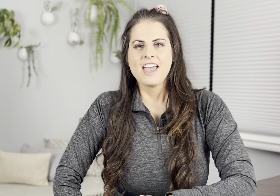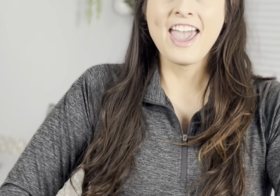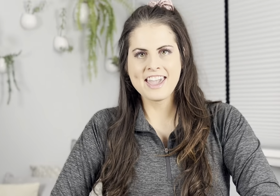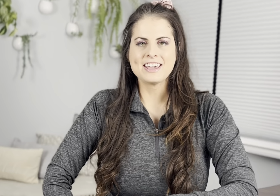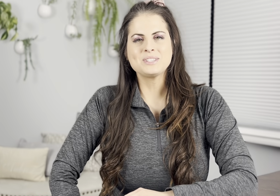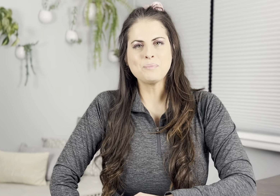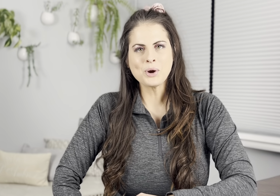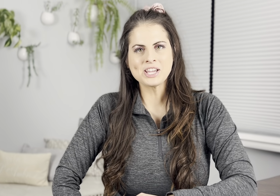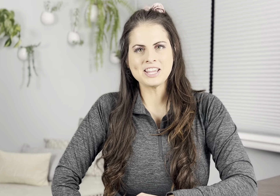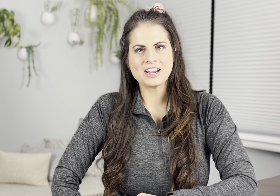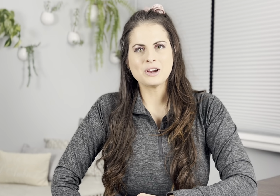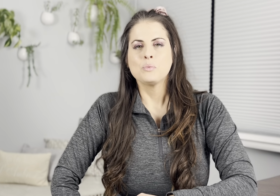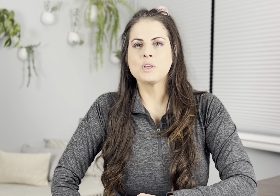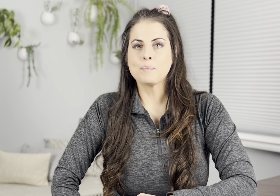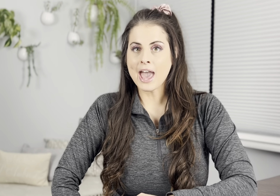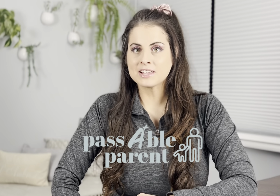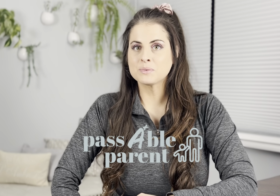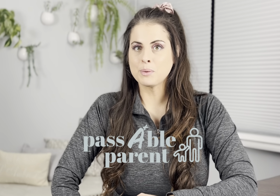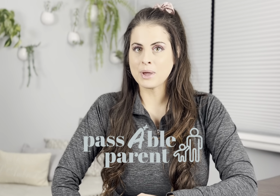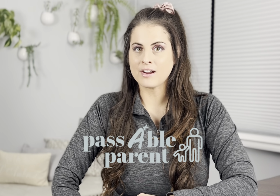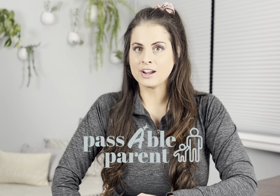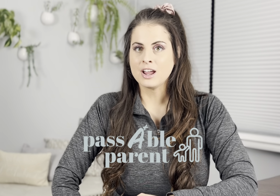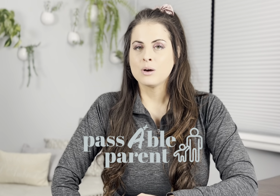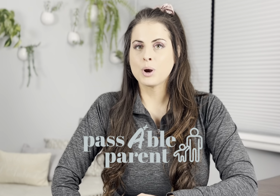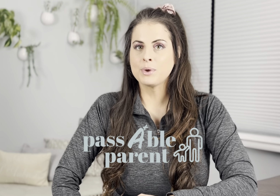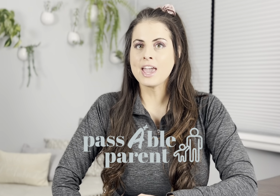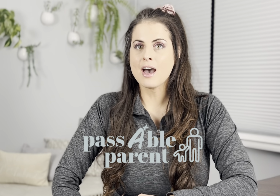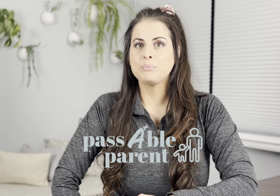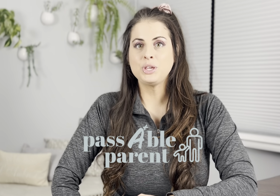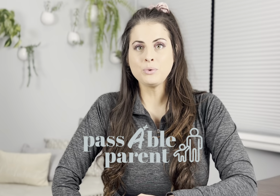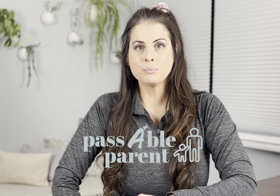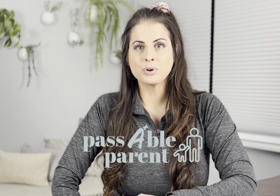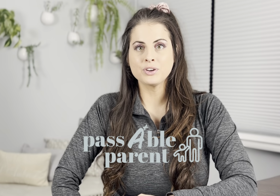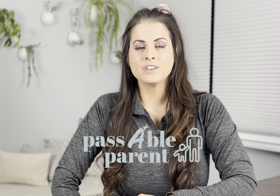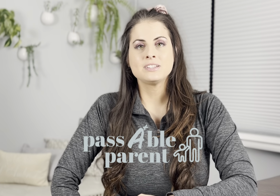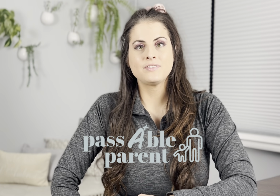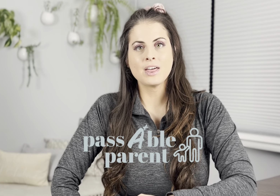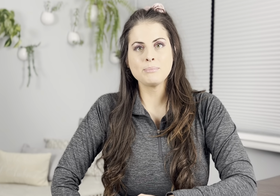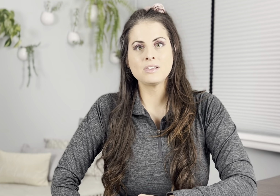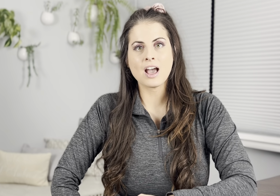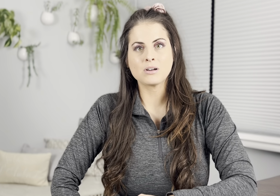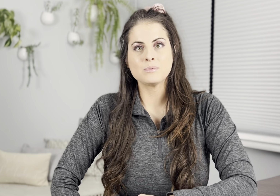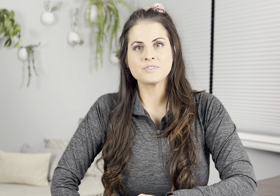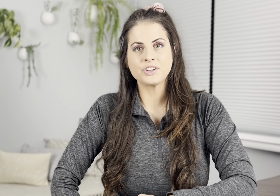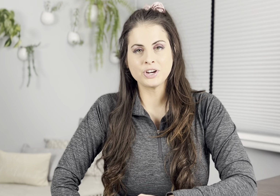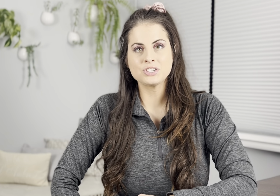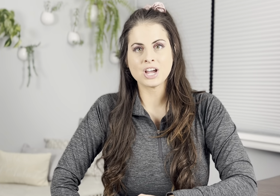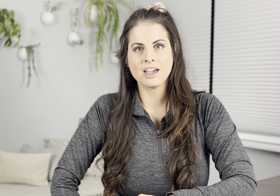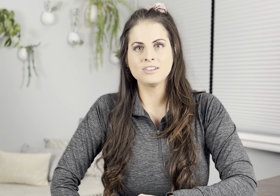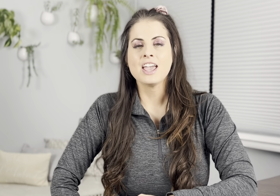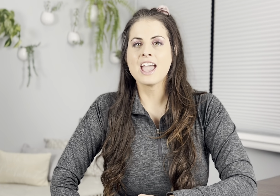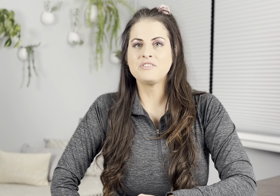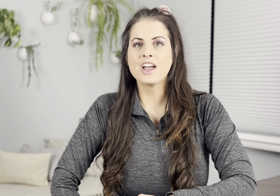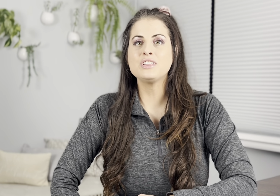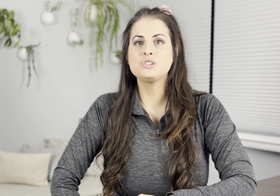Hey, it's Morgan here with Passable Parent, where we help you improve developmental outcomes for your child and find the joy